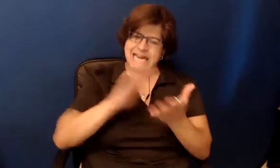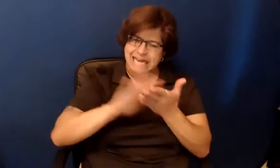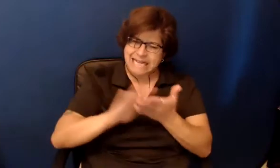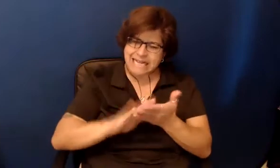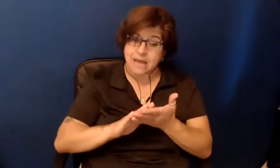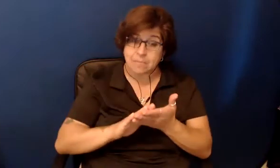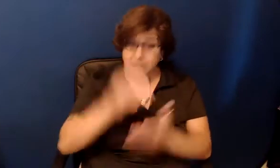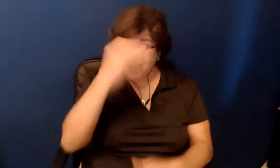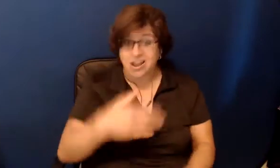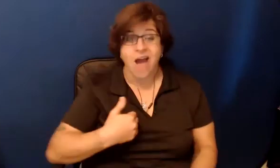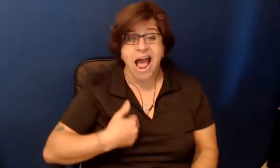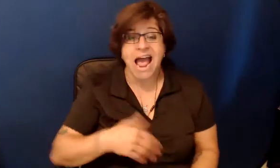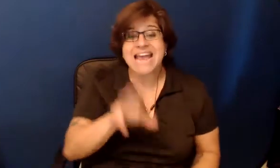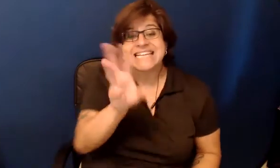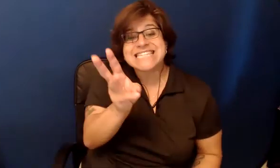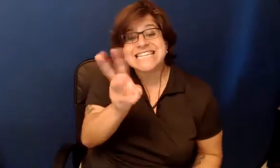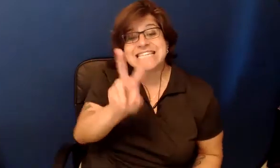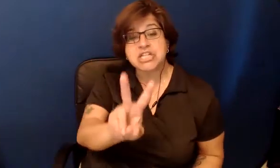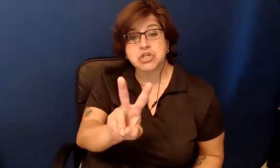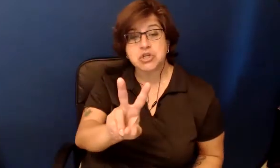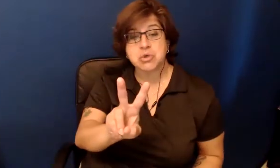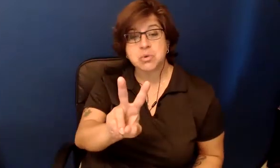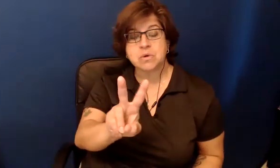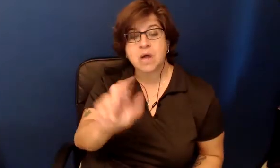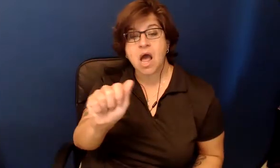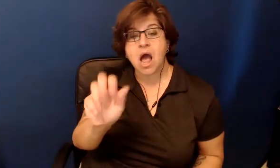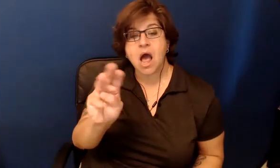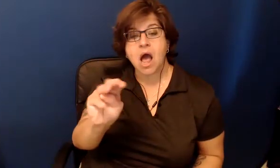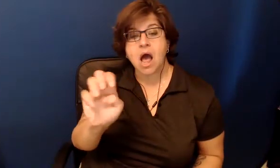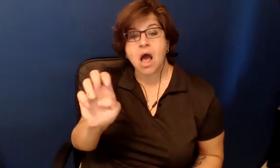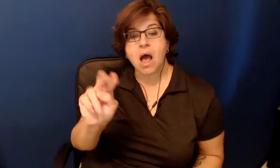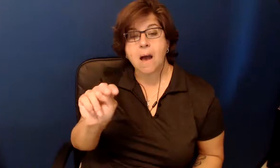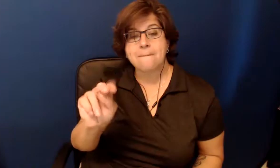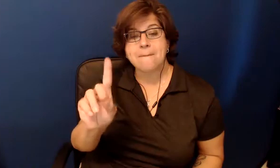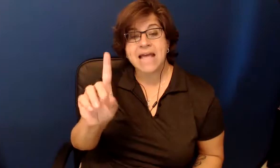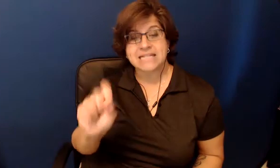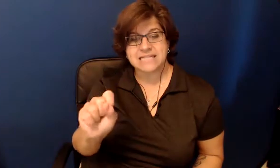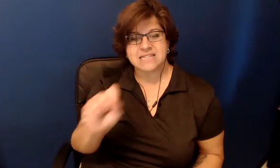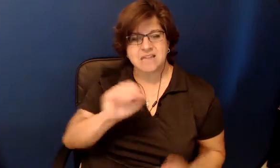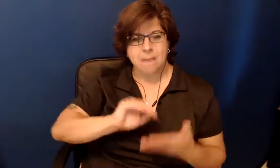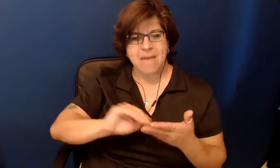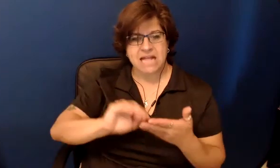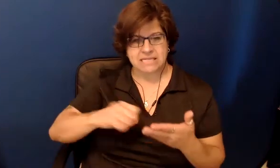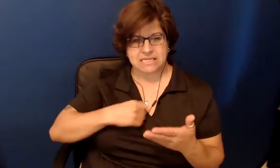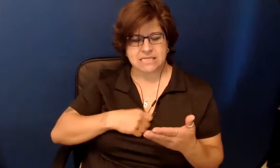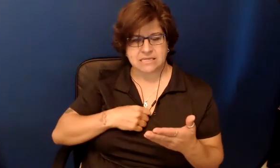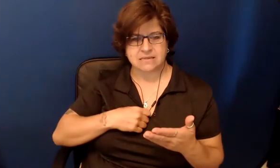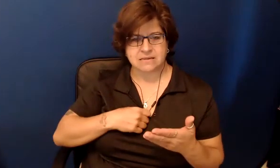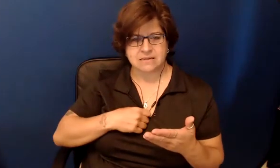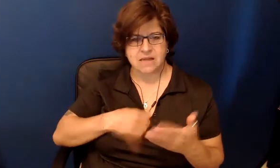62 amends. But that's because I had compiled so many things along the way with 25 years of sobriety, plus